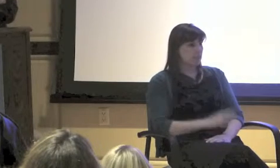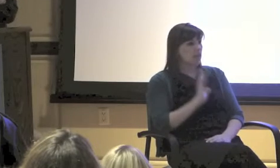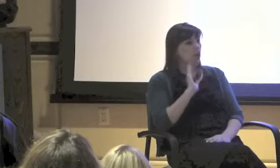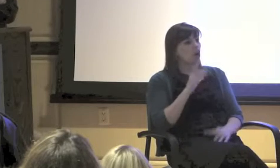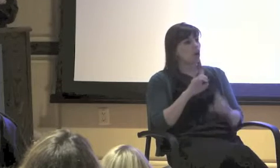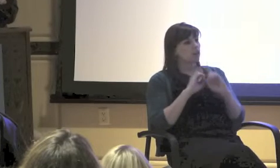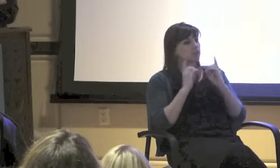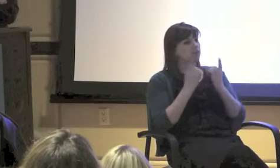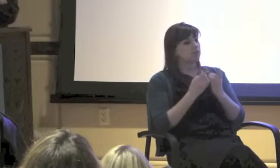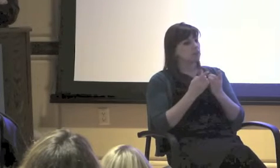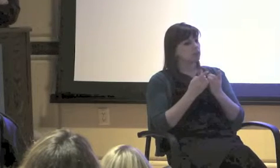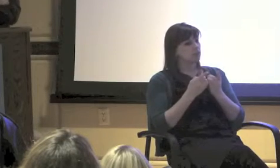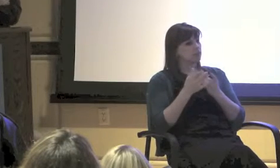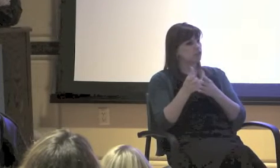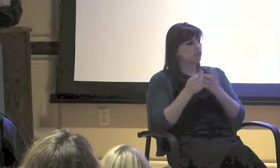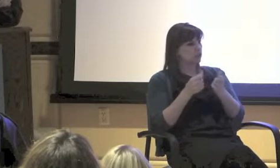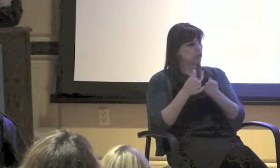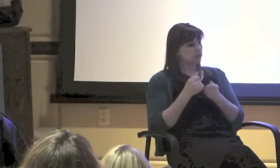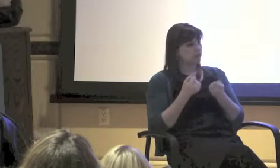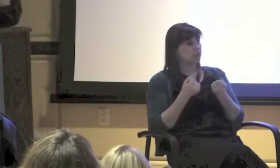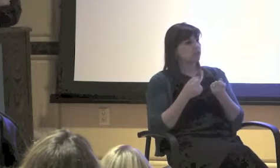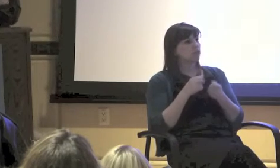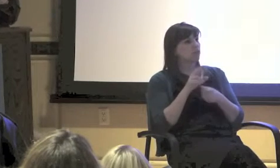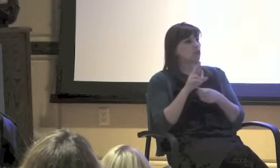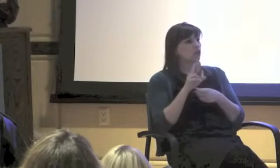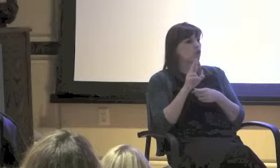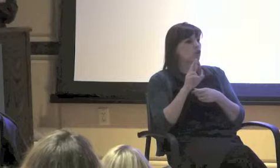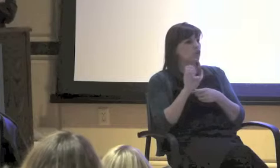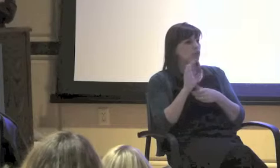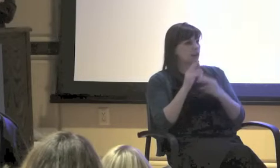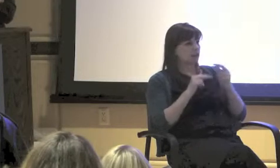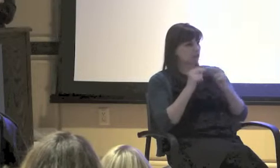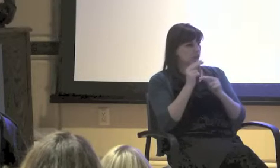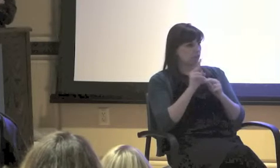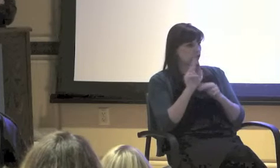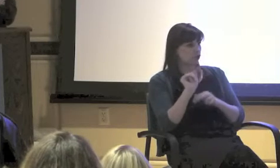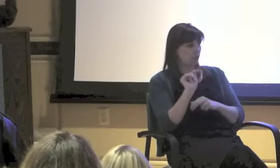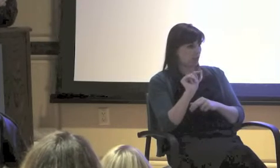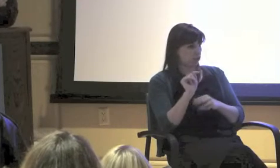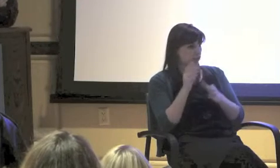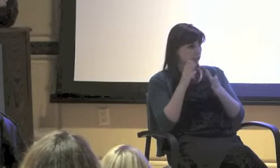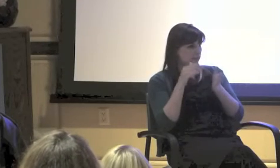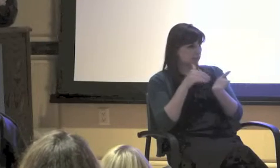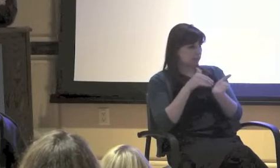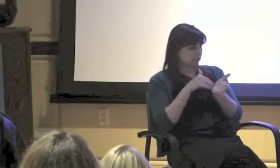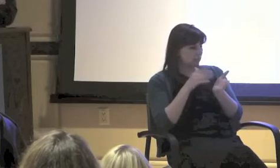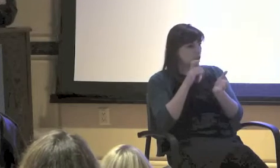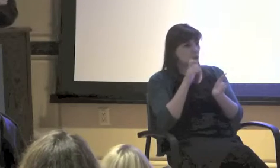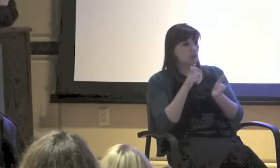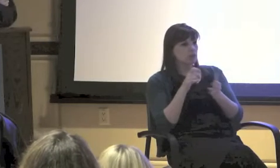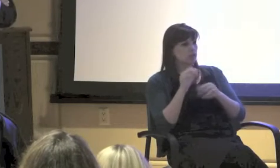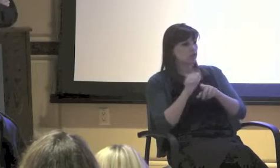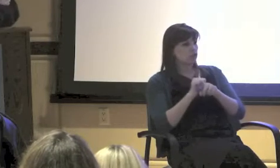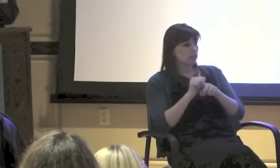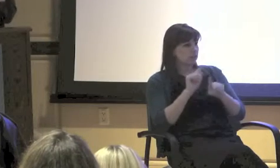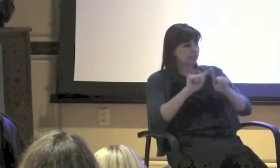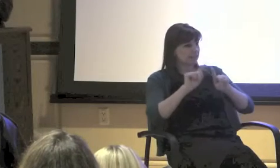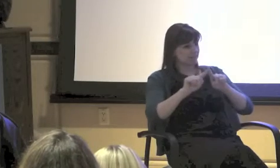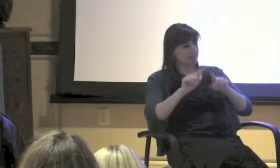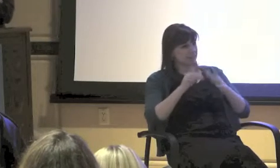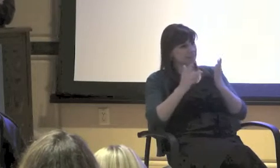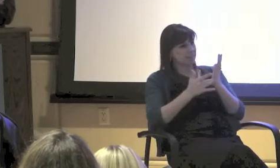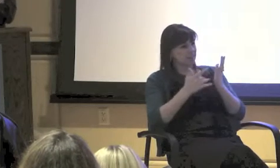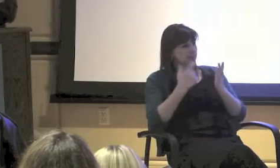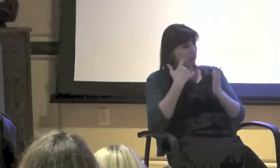Our division recruited a reconstructive urologist who's fellowship trained in all of these reconstructive techniques that I've